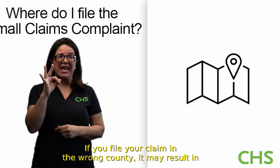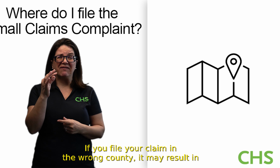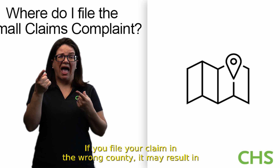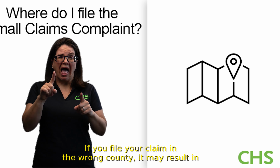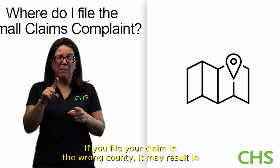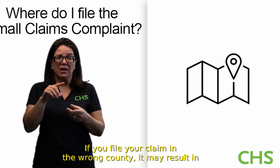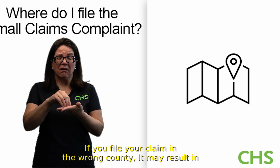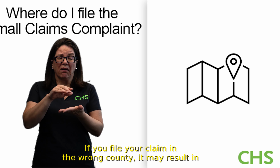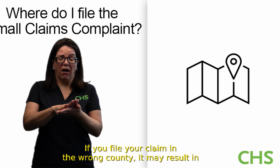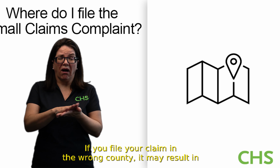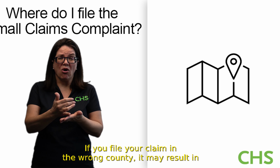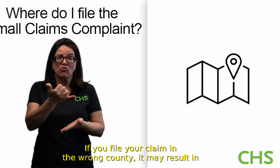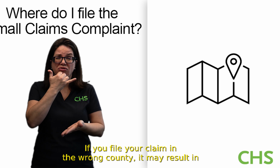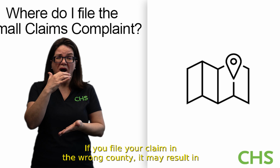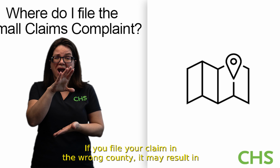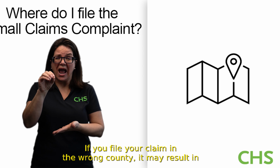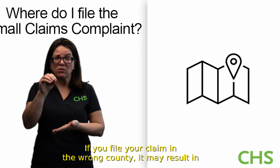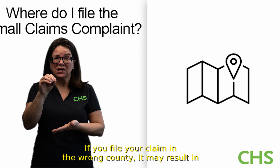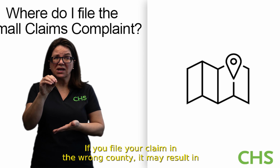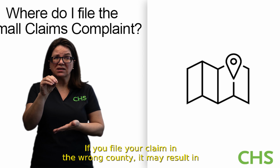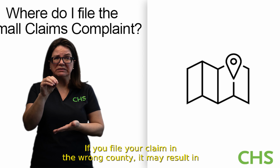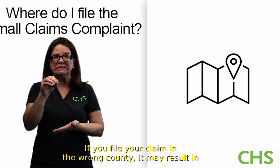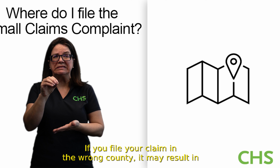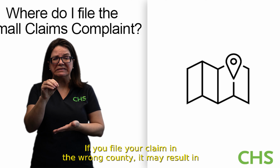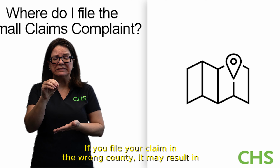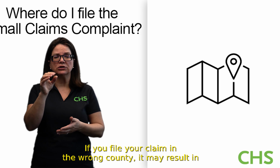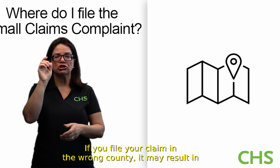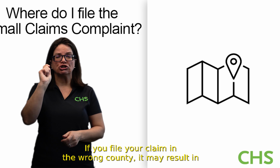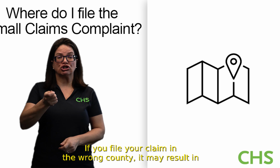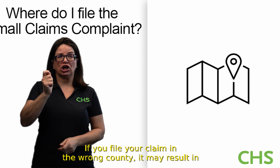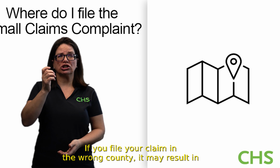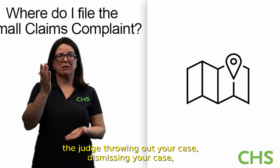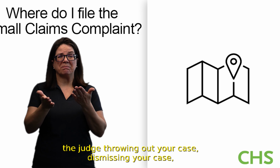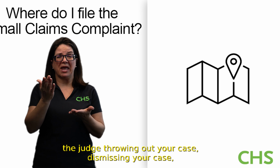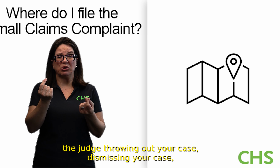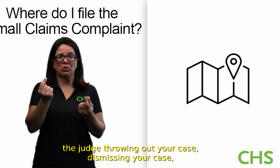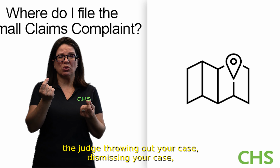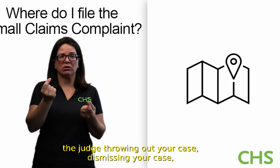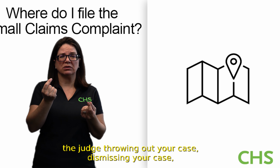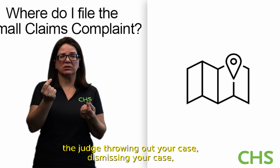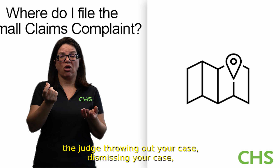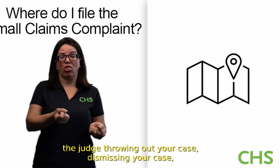If you file your claim in the wrong county, it may result in the judge throwing out your